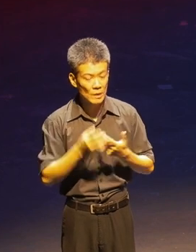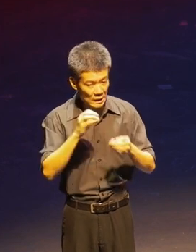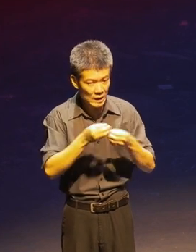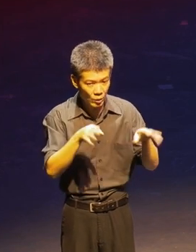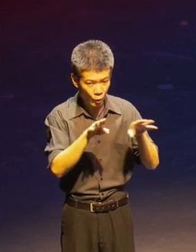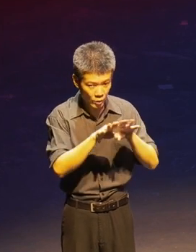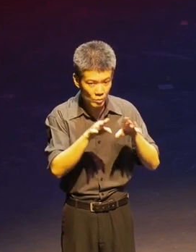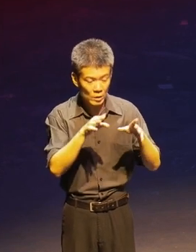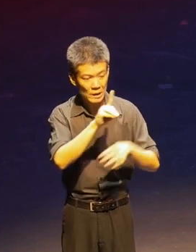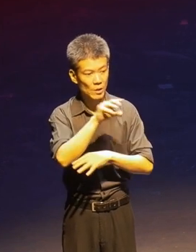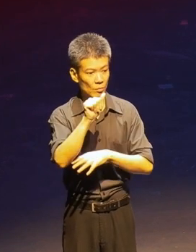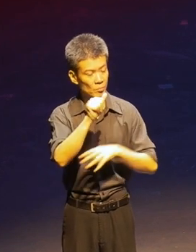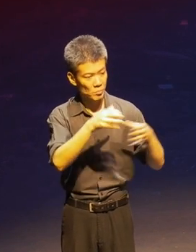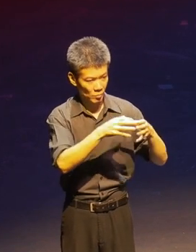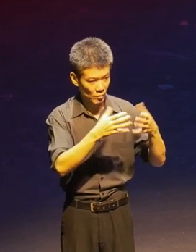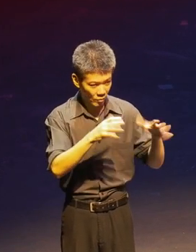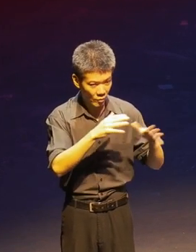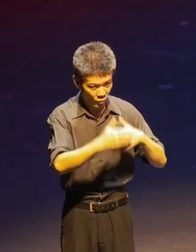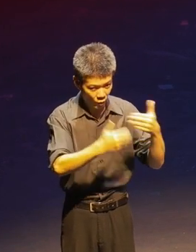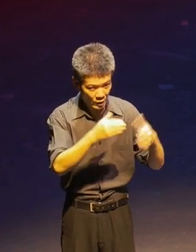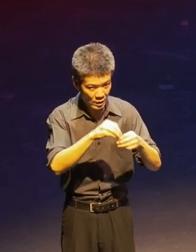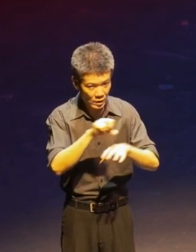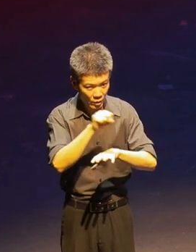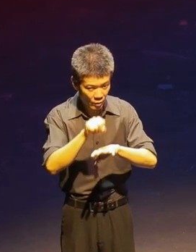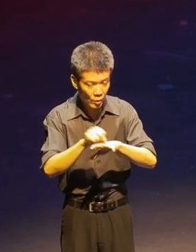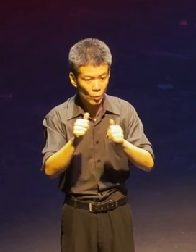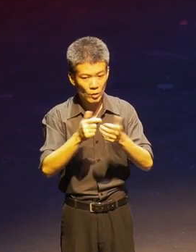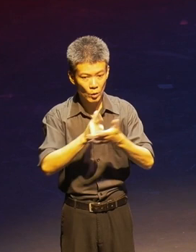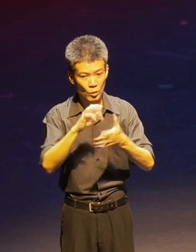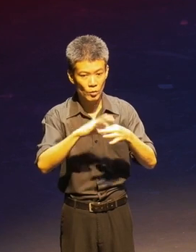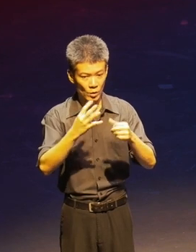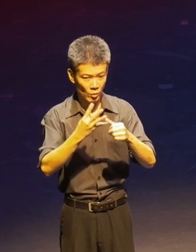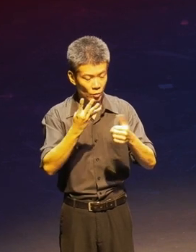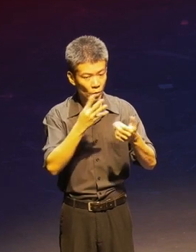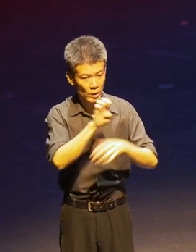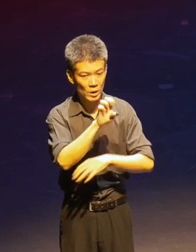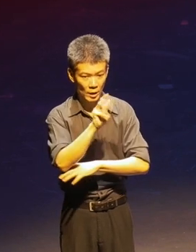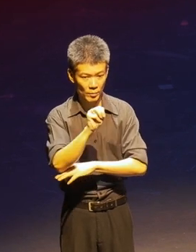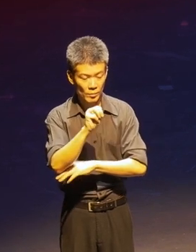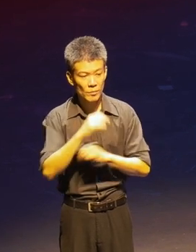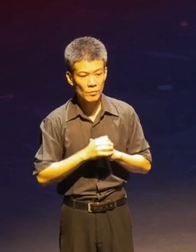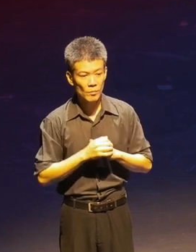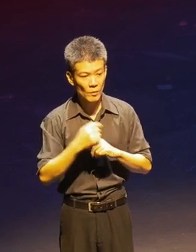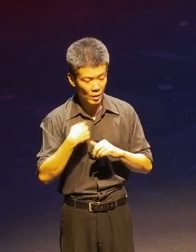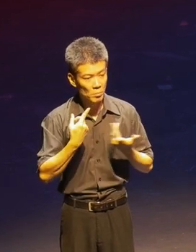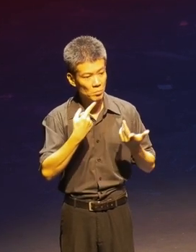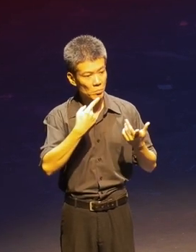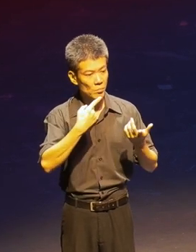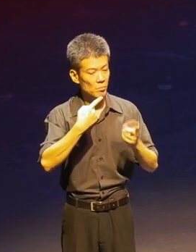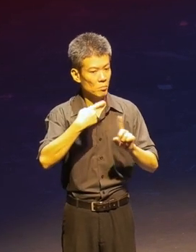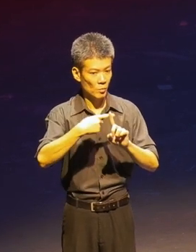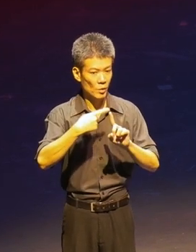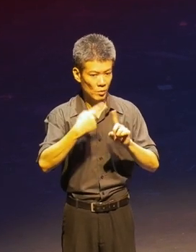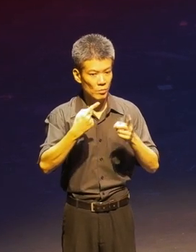closing, the disability sector has progressed in Singapore. With the launch of the 4th Enabling Master Plan, I am positive we will